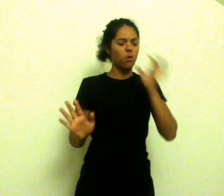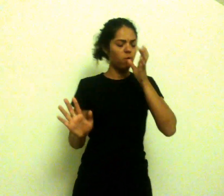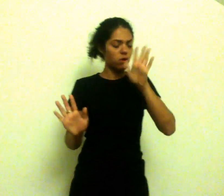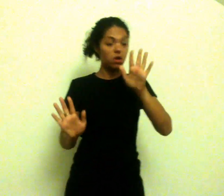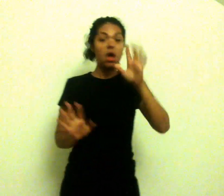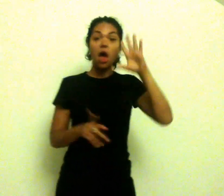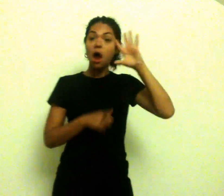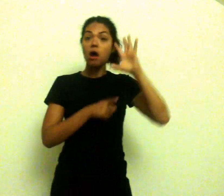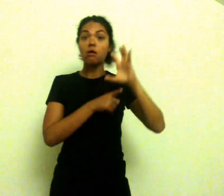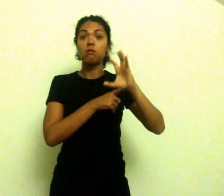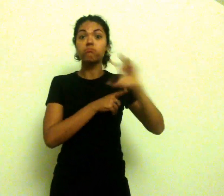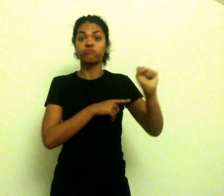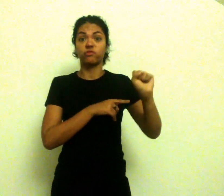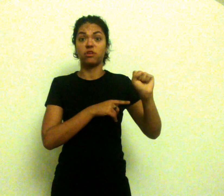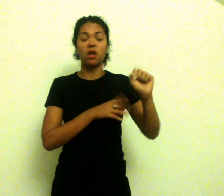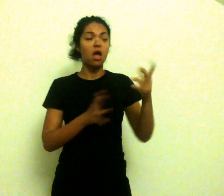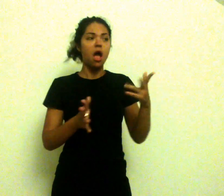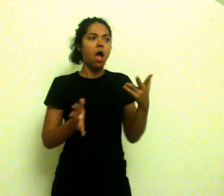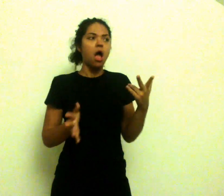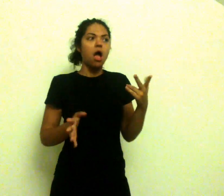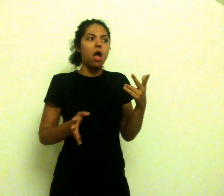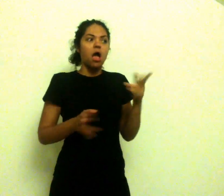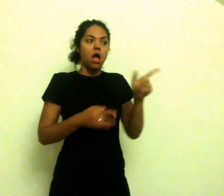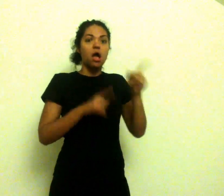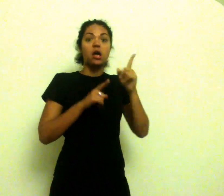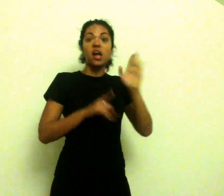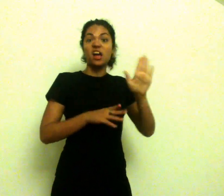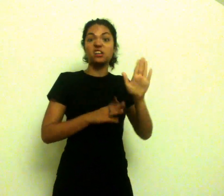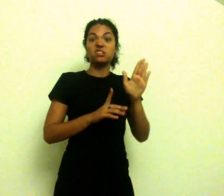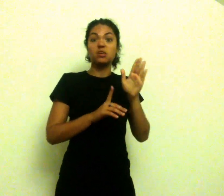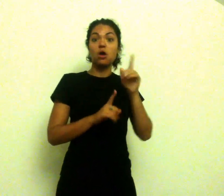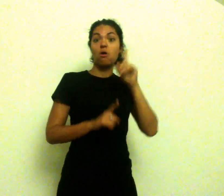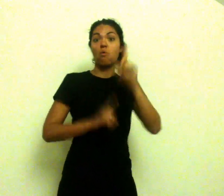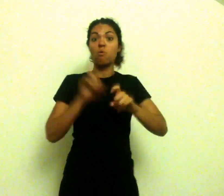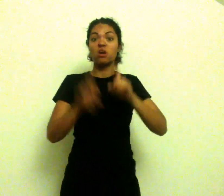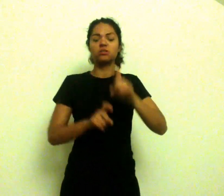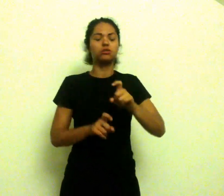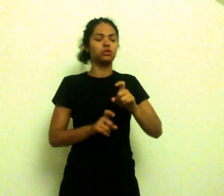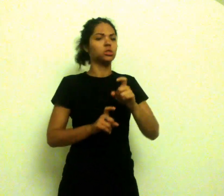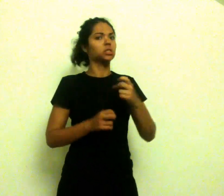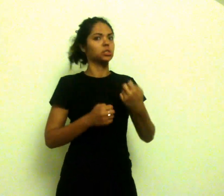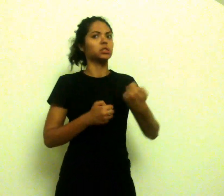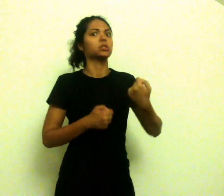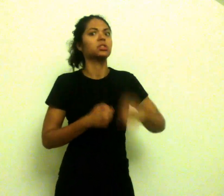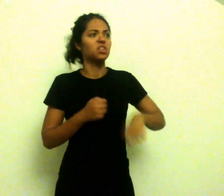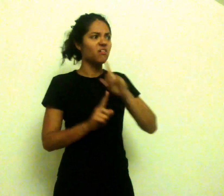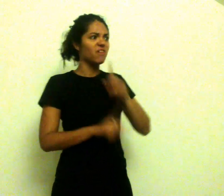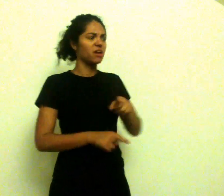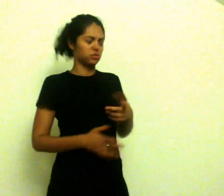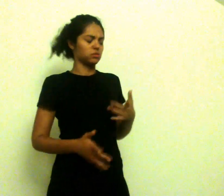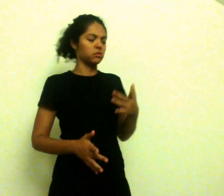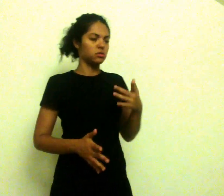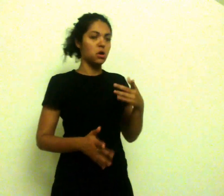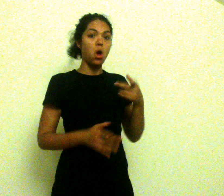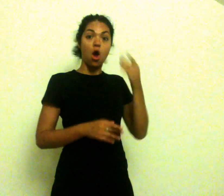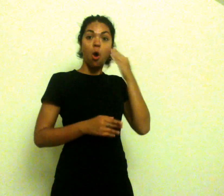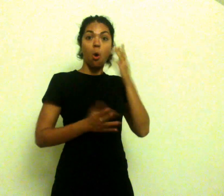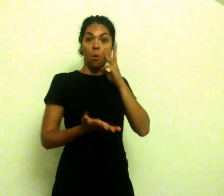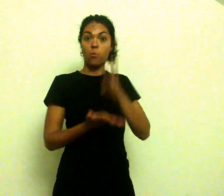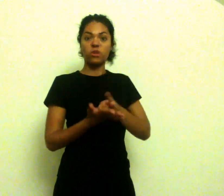would have to step back and say, this is not going to be an easy question to respond to, particularly in the context of sitting in a witness stand and